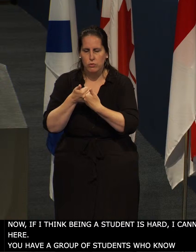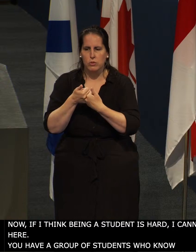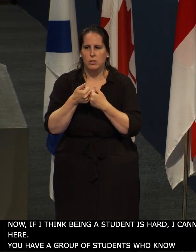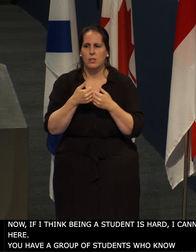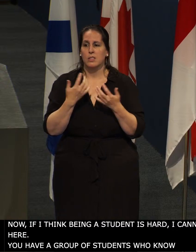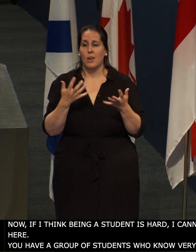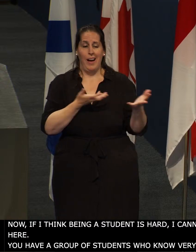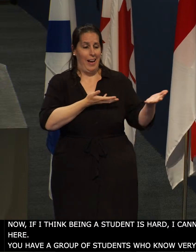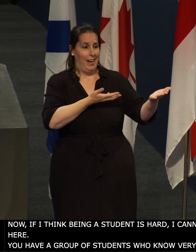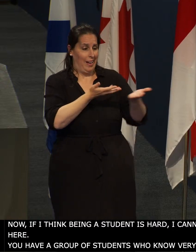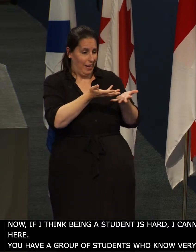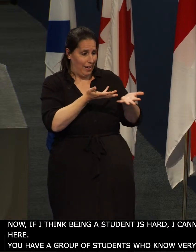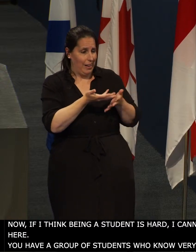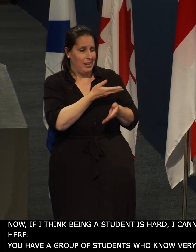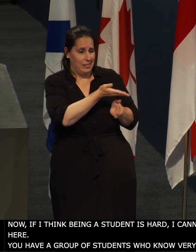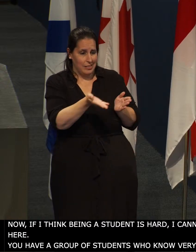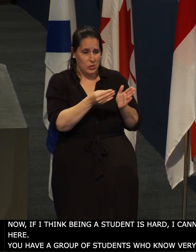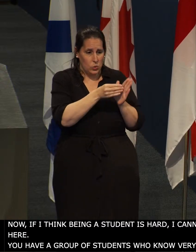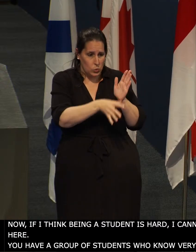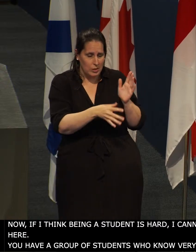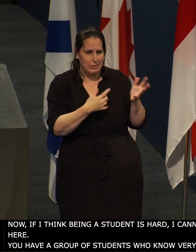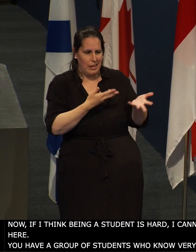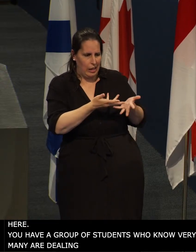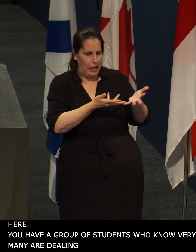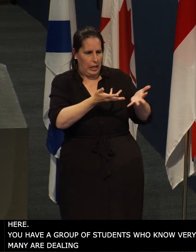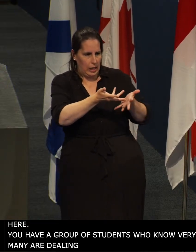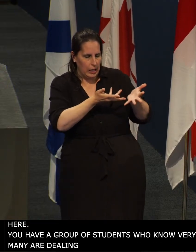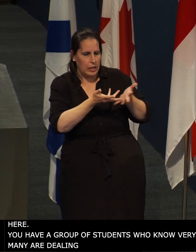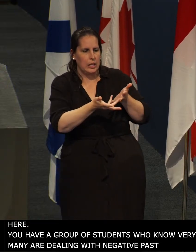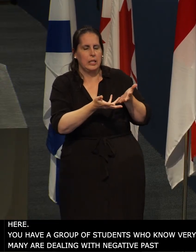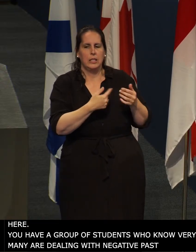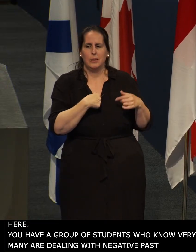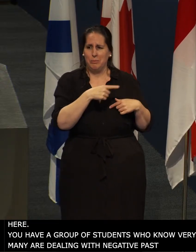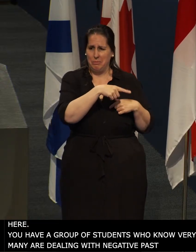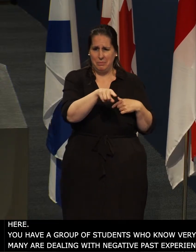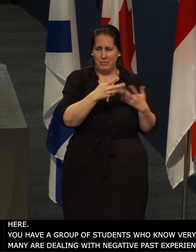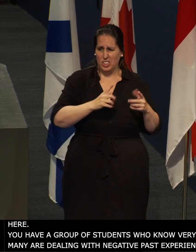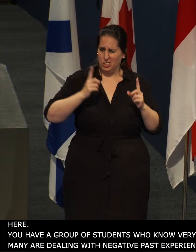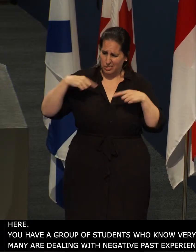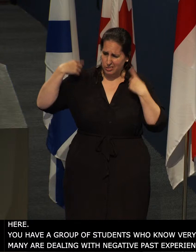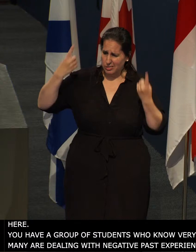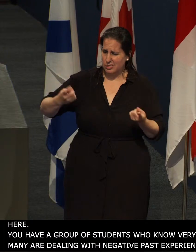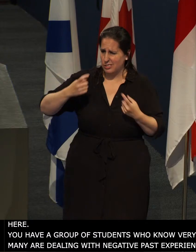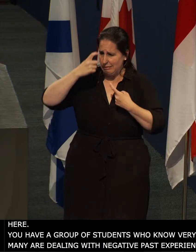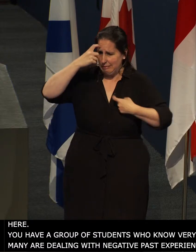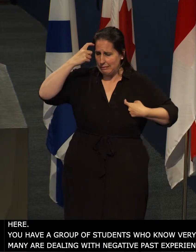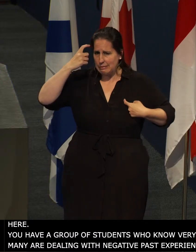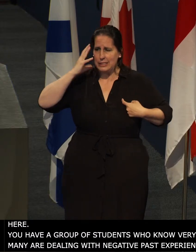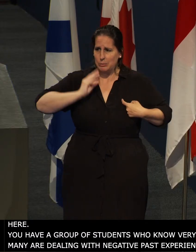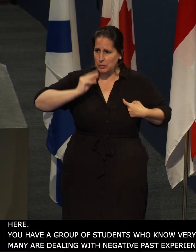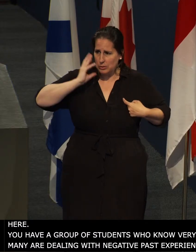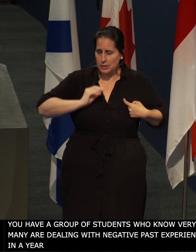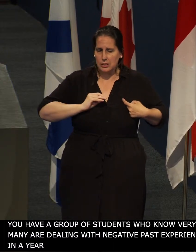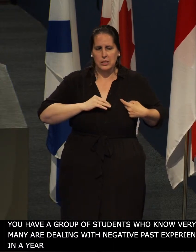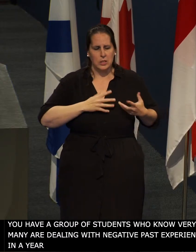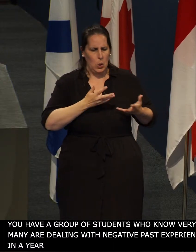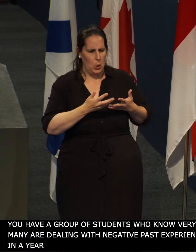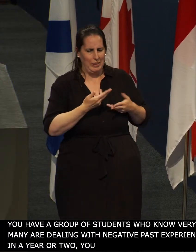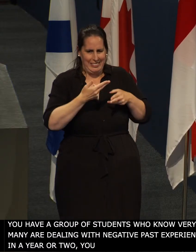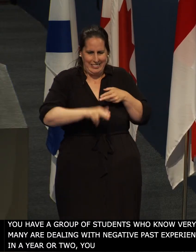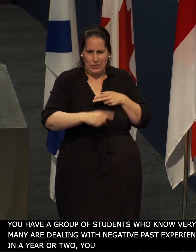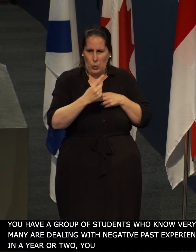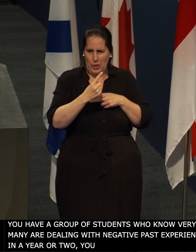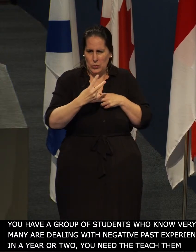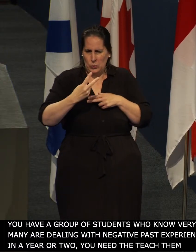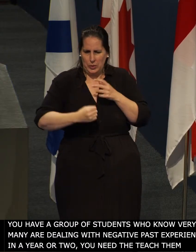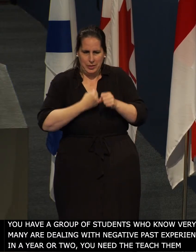into. Many are dealing with negative past experiences or difficult current life situations. In a year or two, you need to teach them the basics of a trade